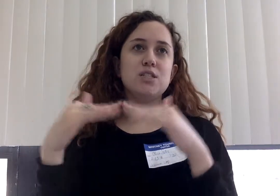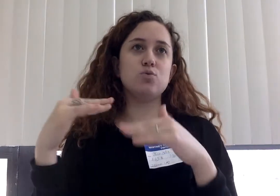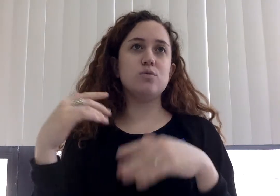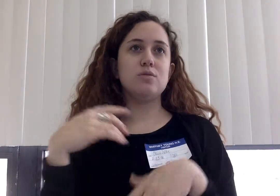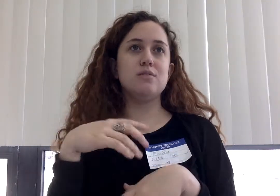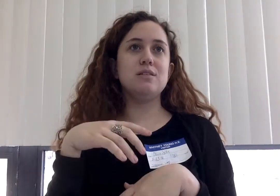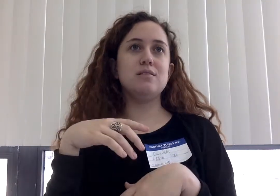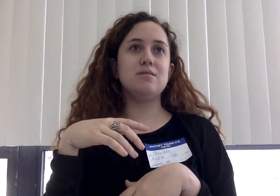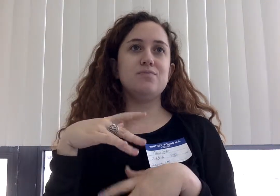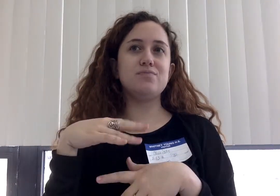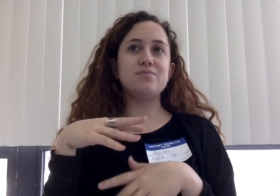-2 and 3.